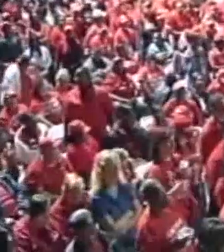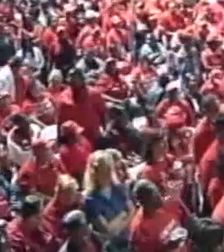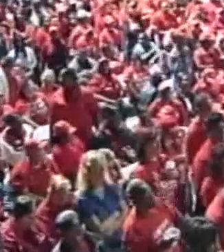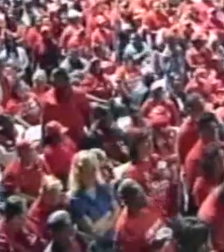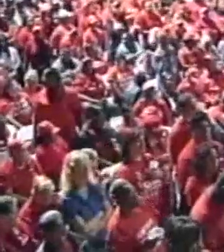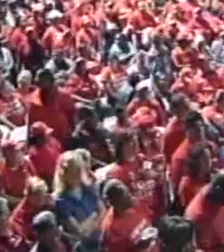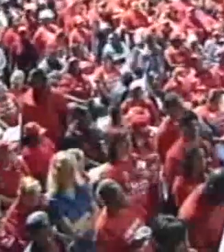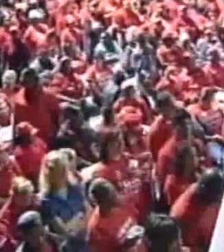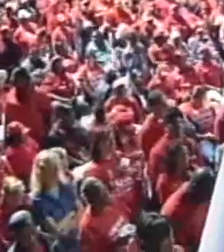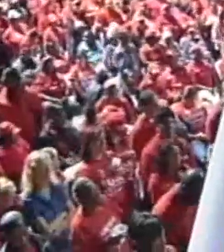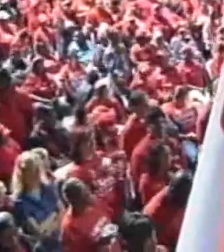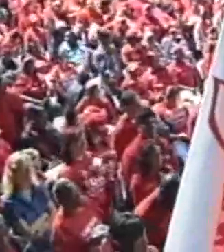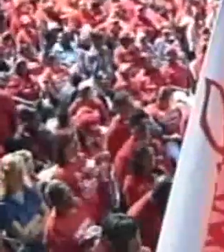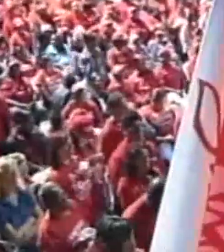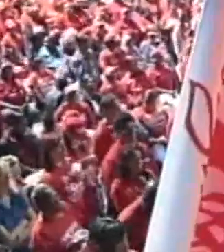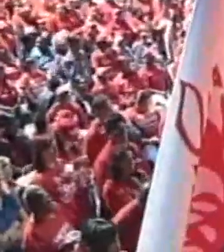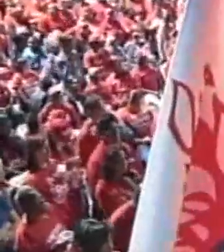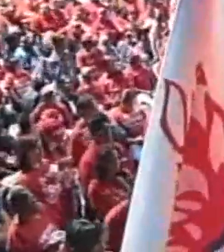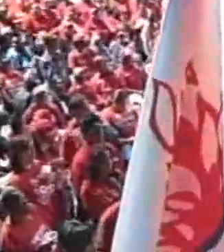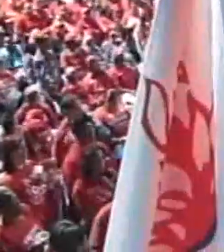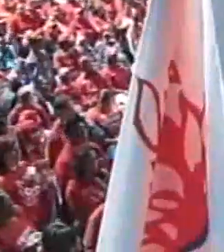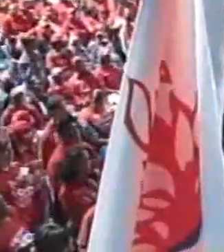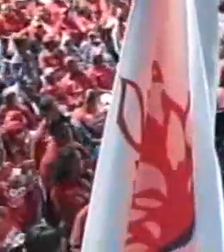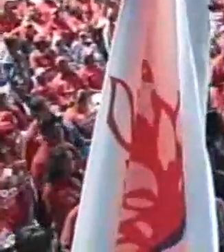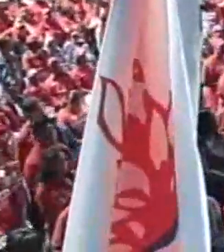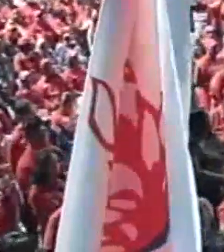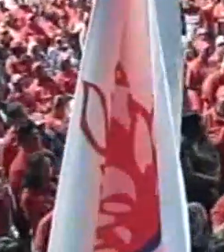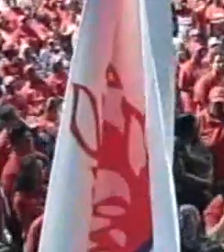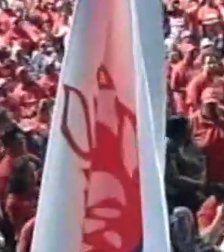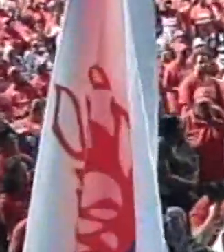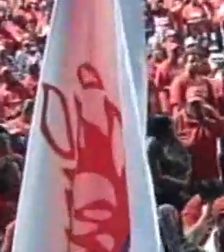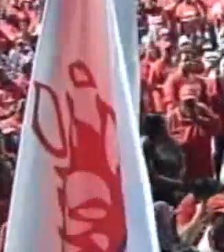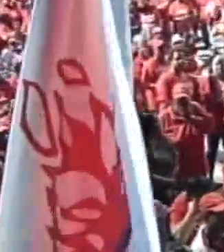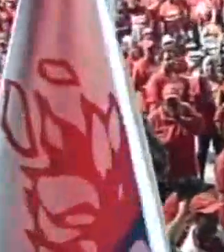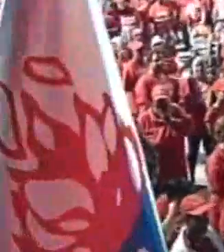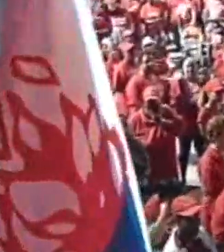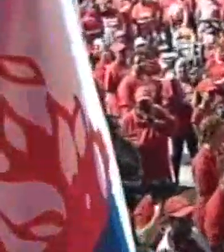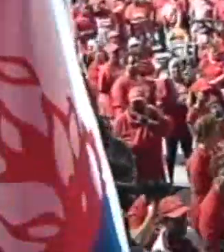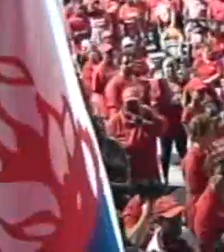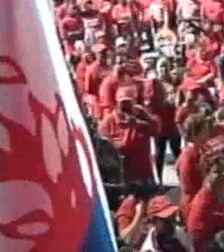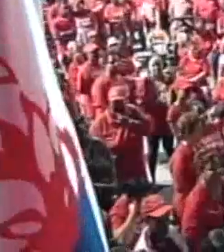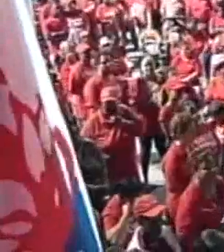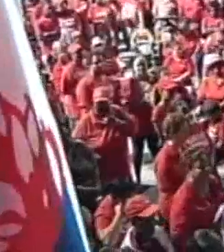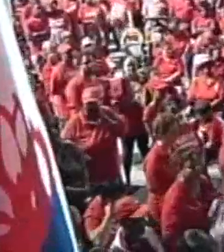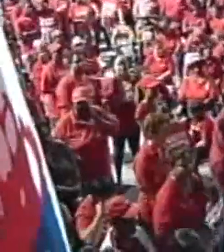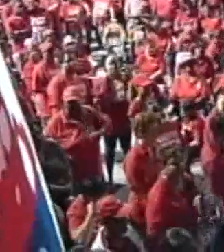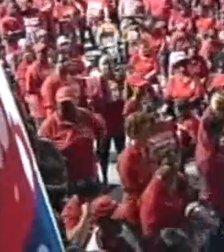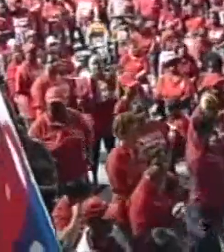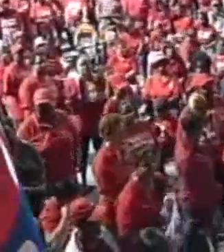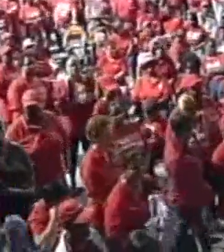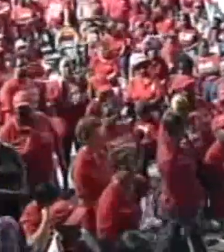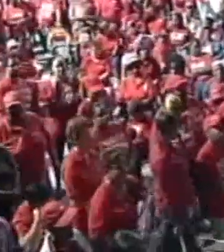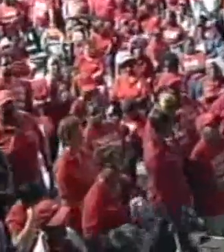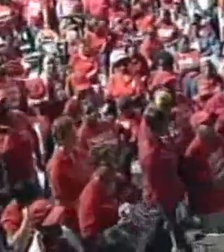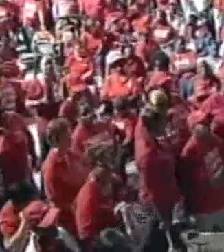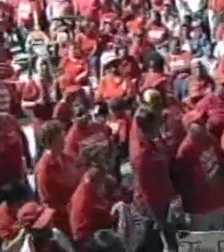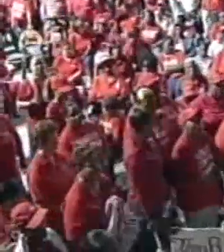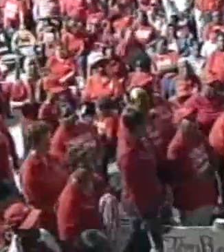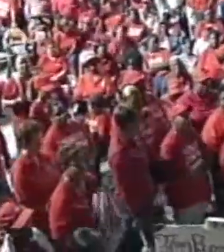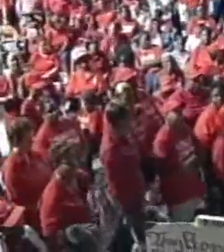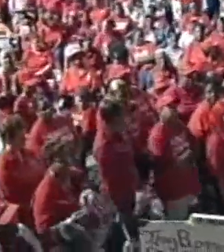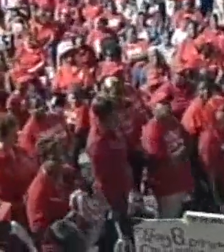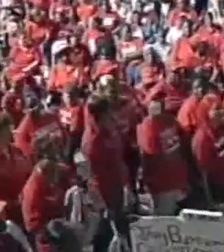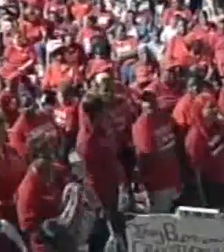wing, and engaging just over 200 new Marine seamen. The Defense Force is badly let